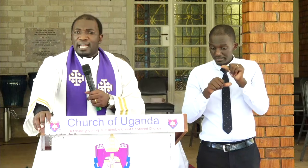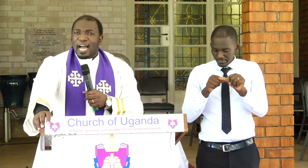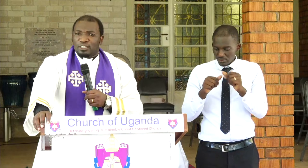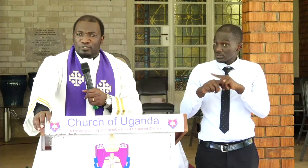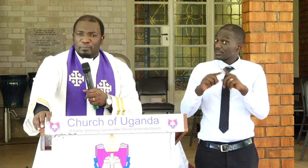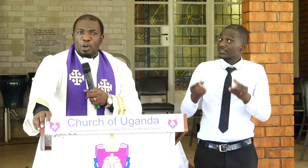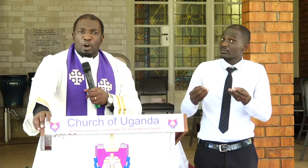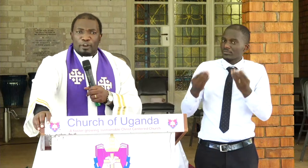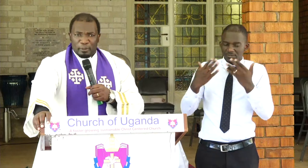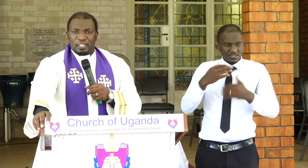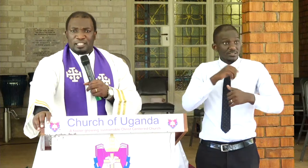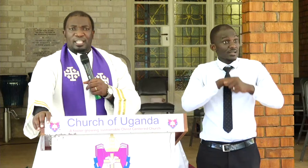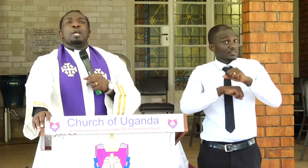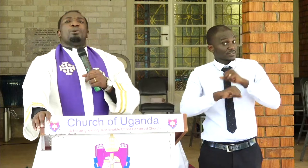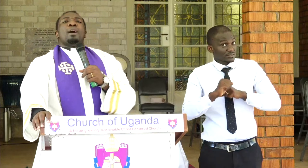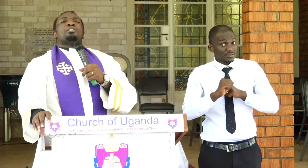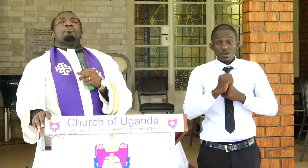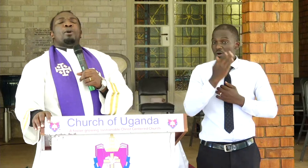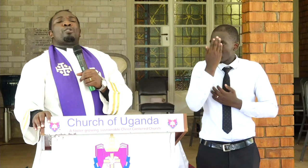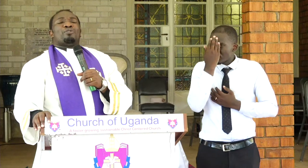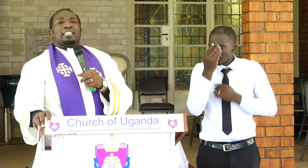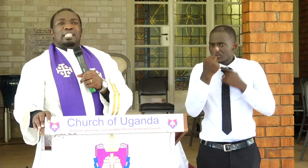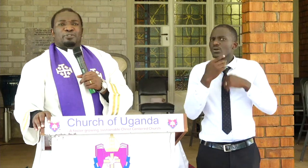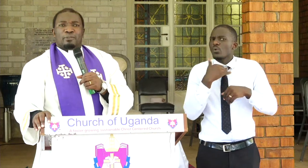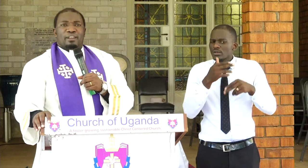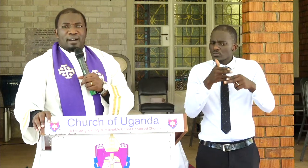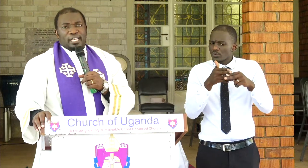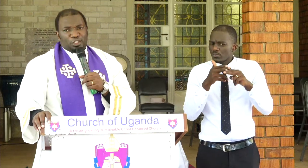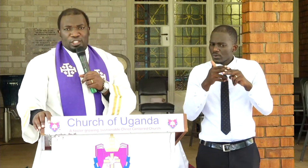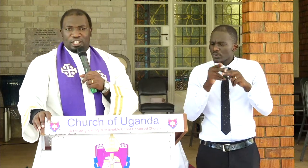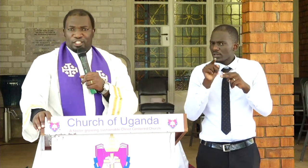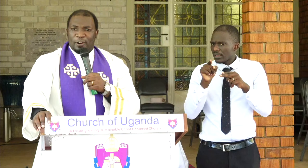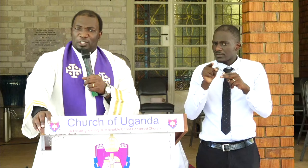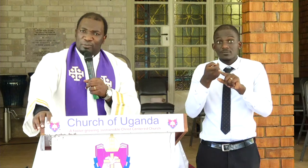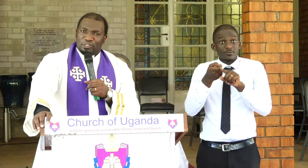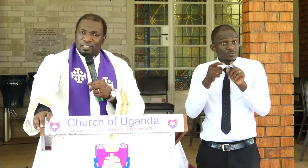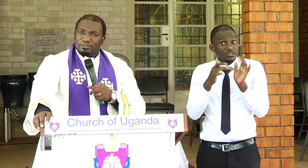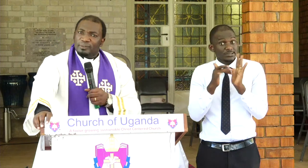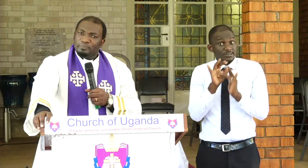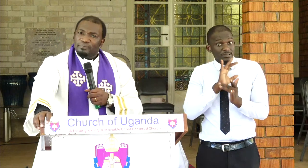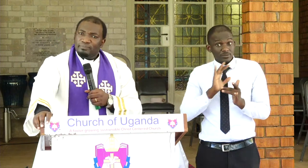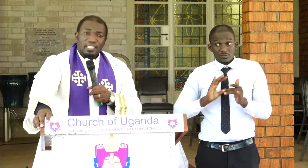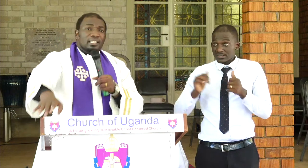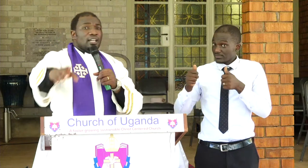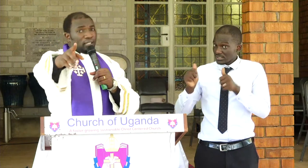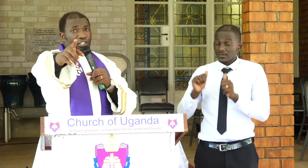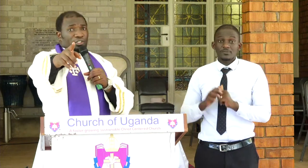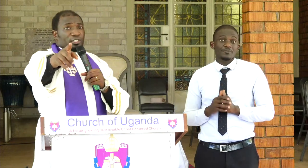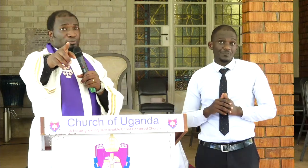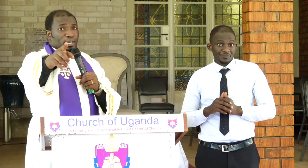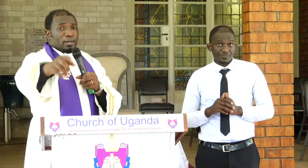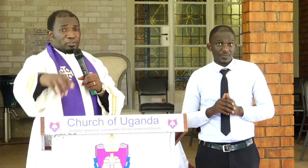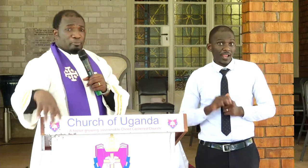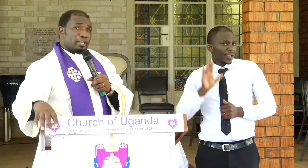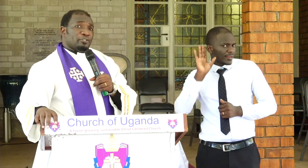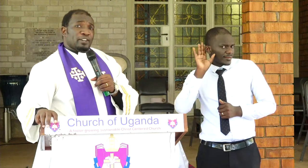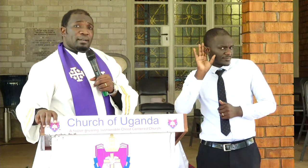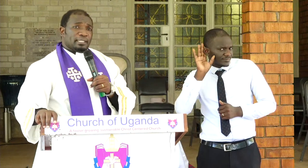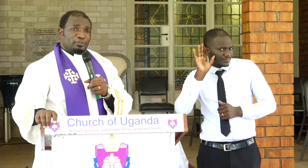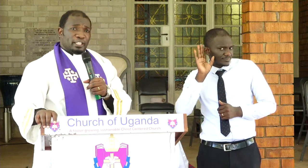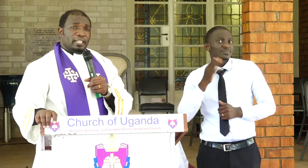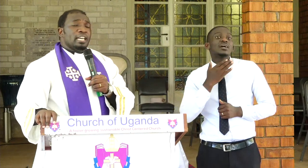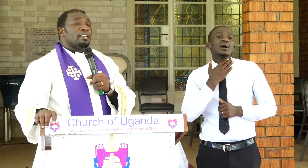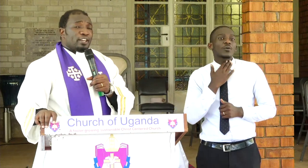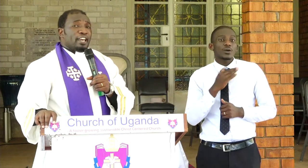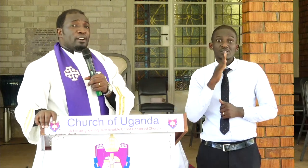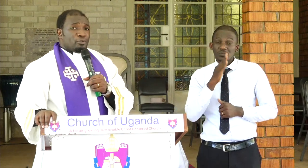sacrifice and act of obedience, we want to borrow that leaf from the man Jesus Christ himself. Listen to me, I want to be